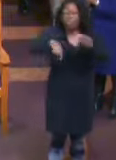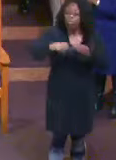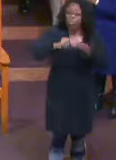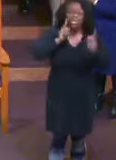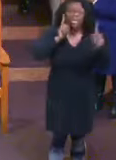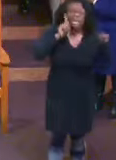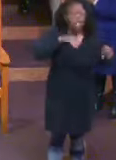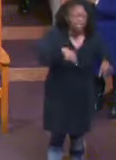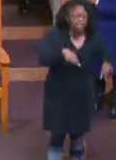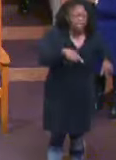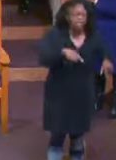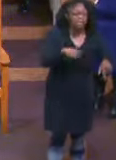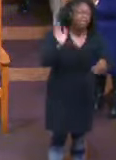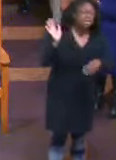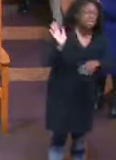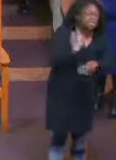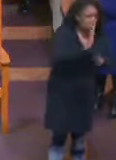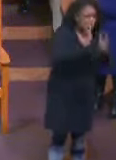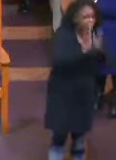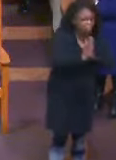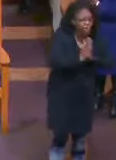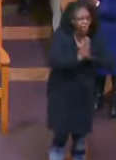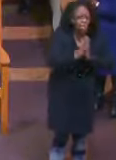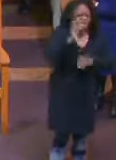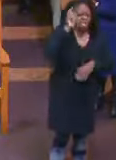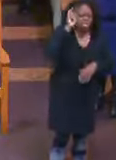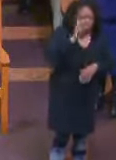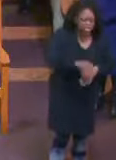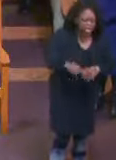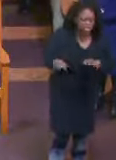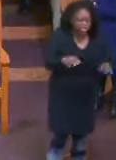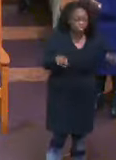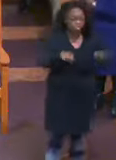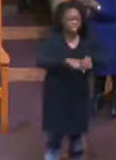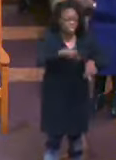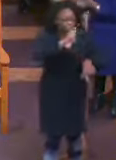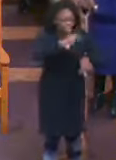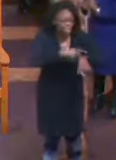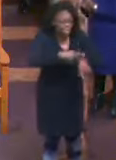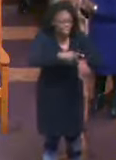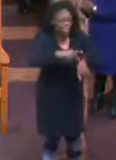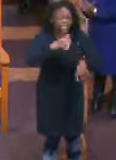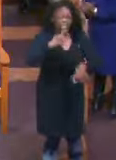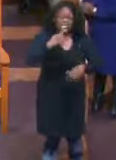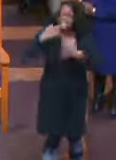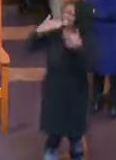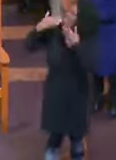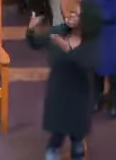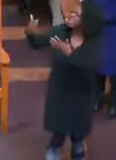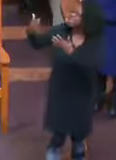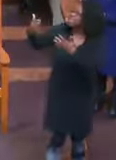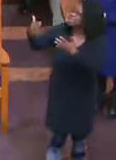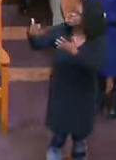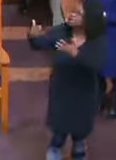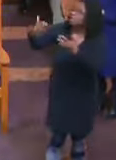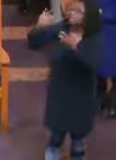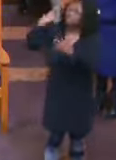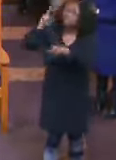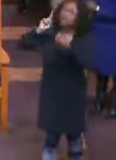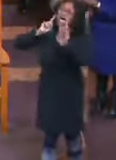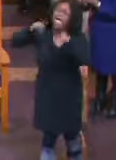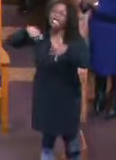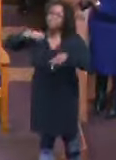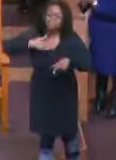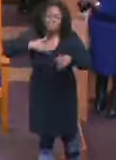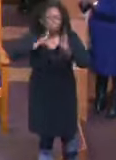answers your prayer, you got to do like Peter. You got to say, thank you for answering my prayer.